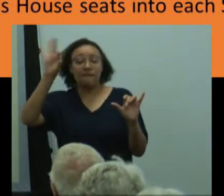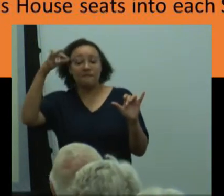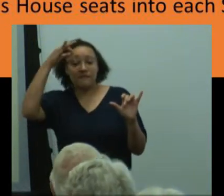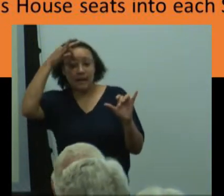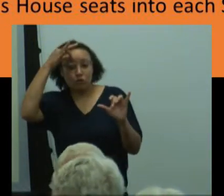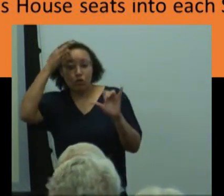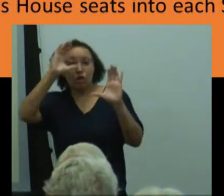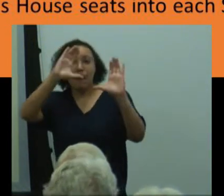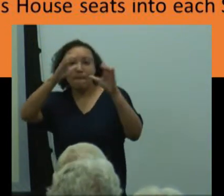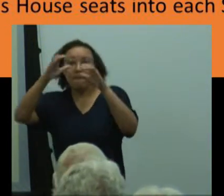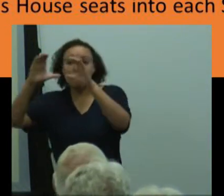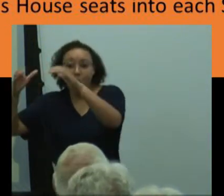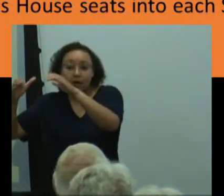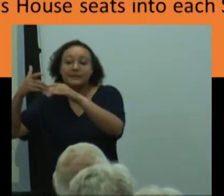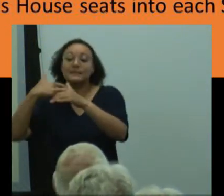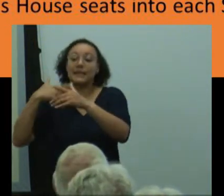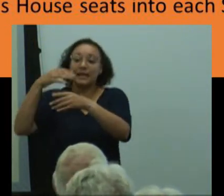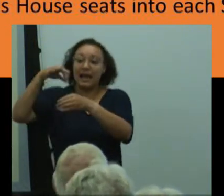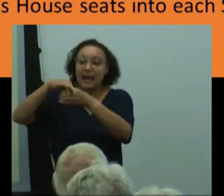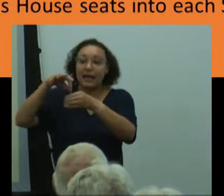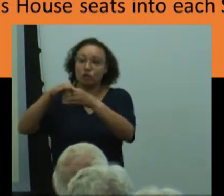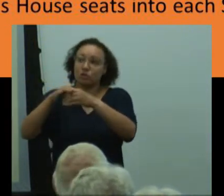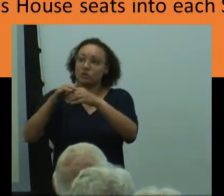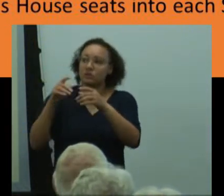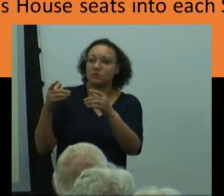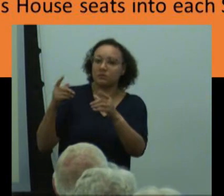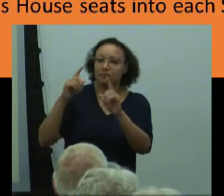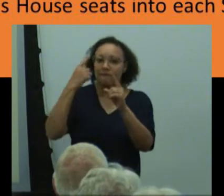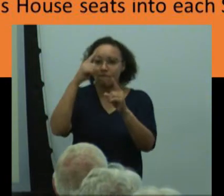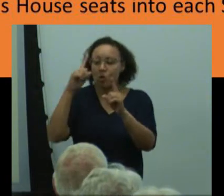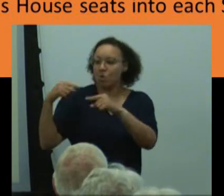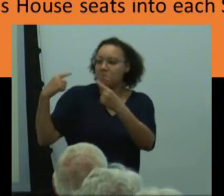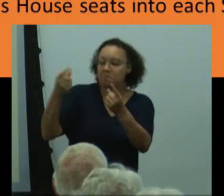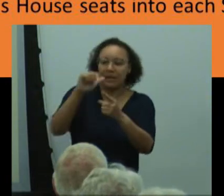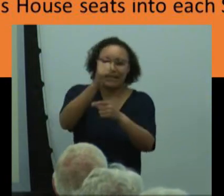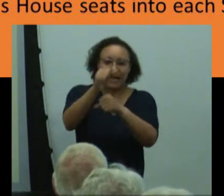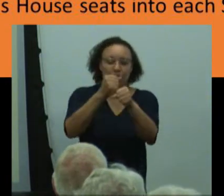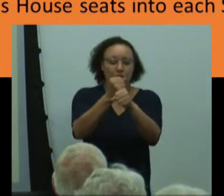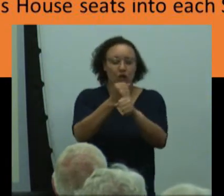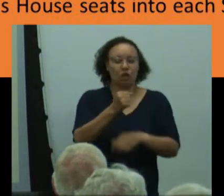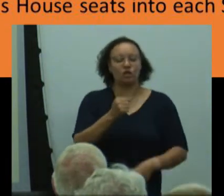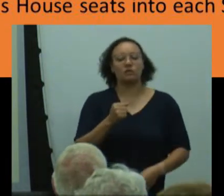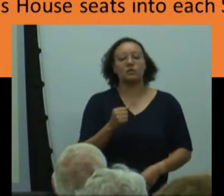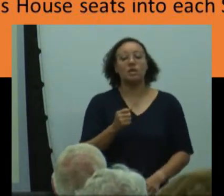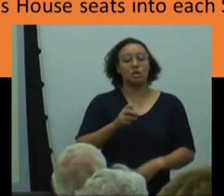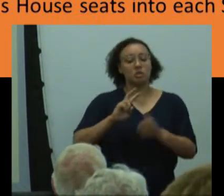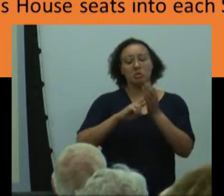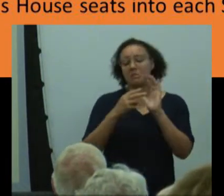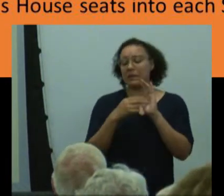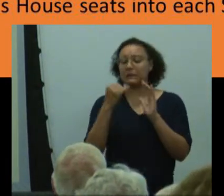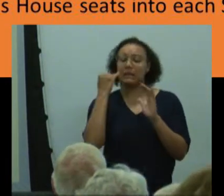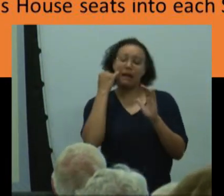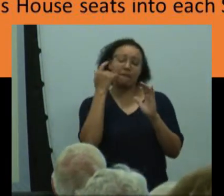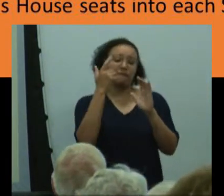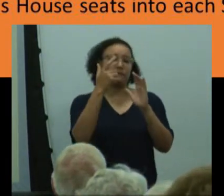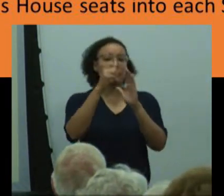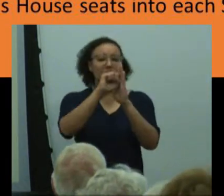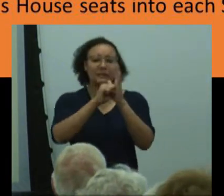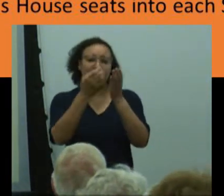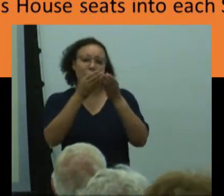the results over the last 10 years. Meaning, if the statewide broke down, 54%